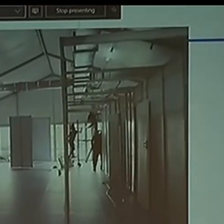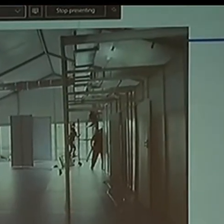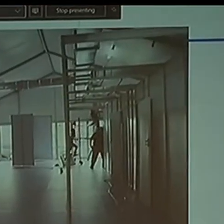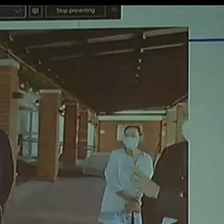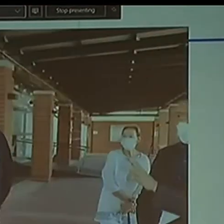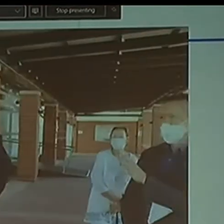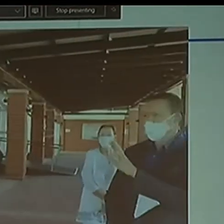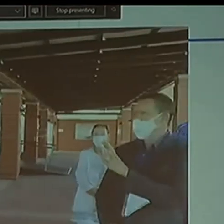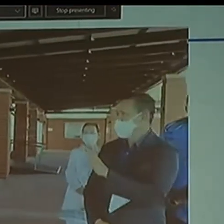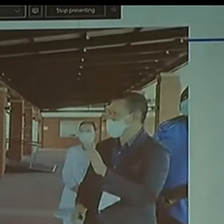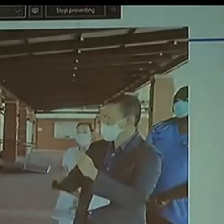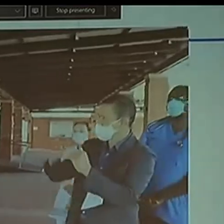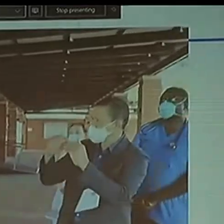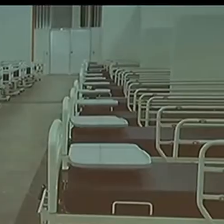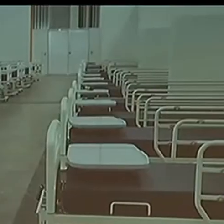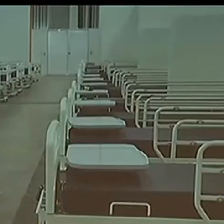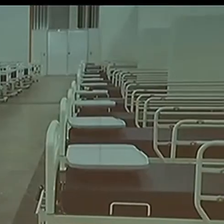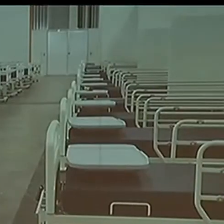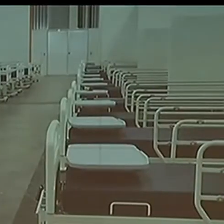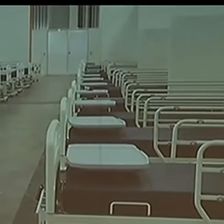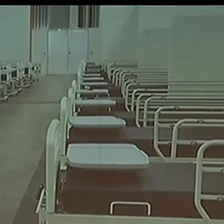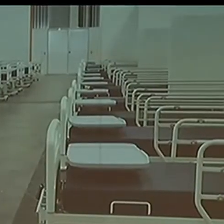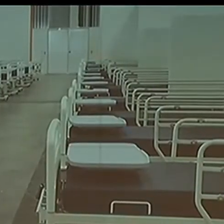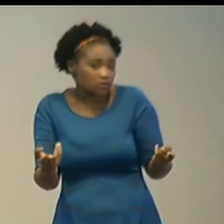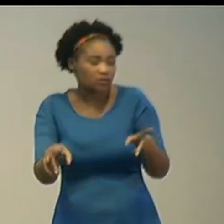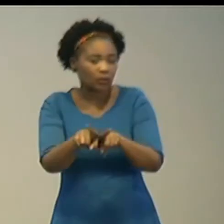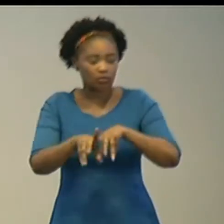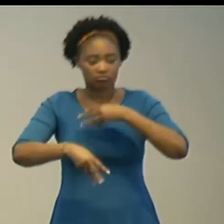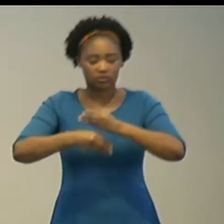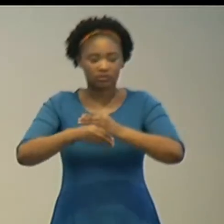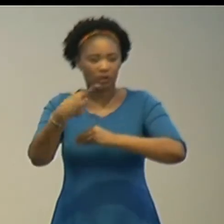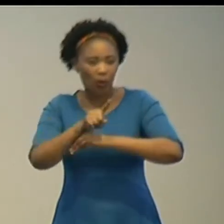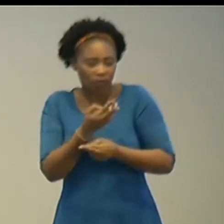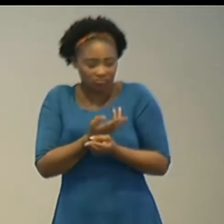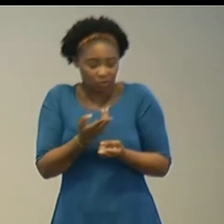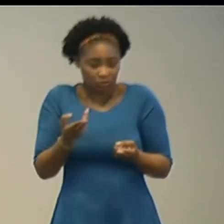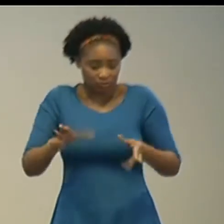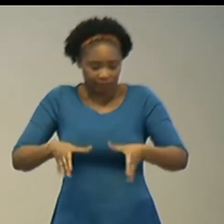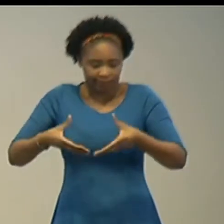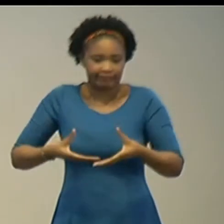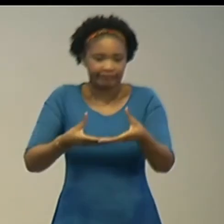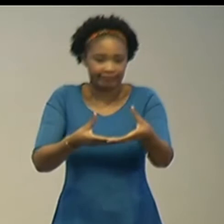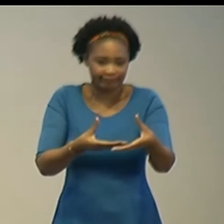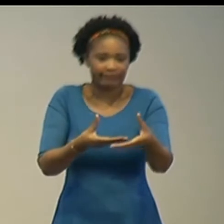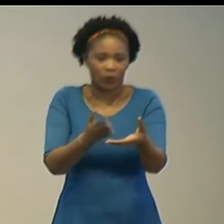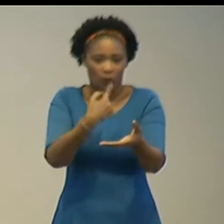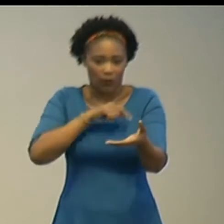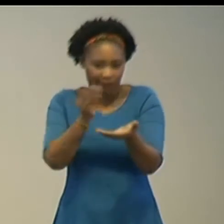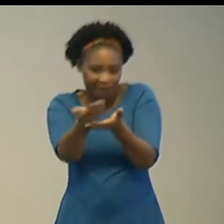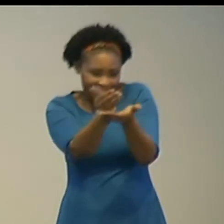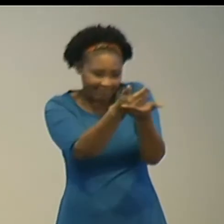izobelekelela kakhulu ekulweni nalesifo. There's also additional kits that we have just released from customs last